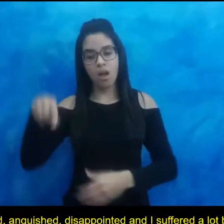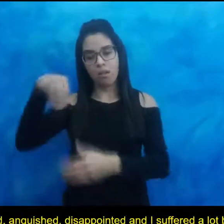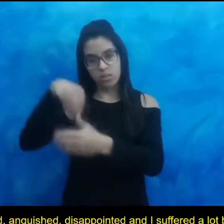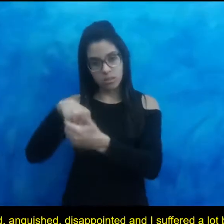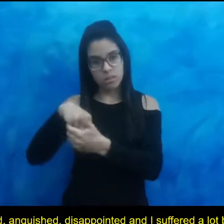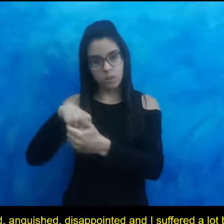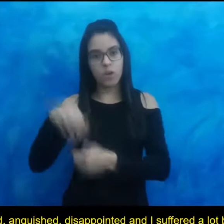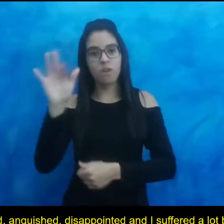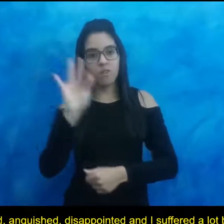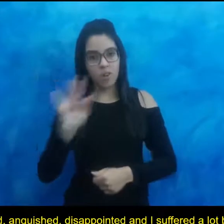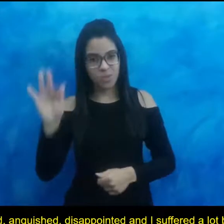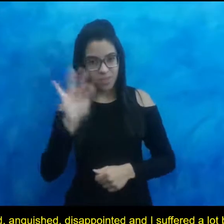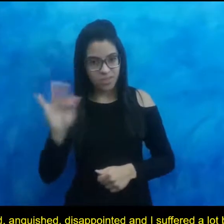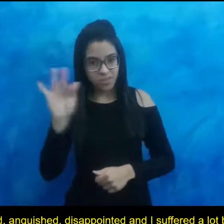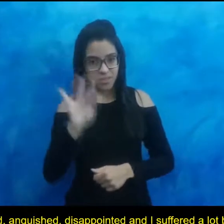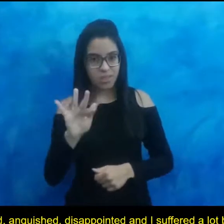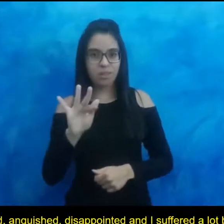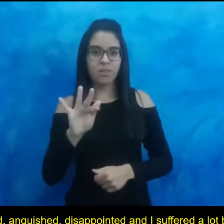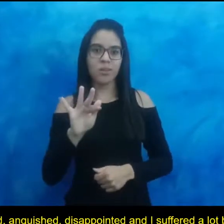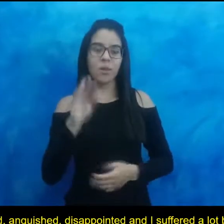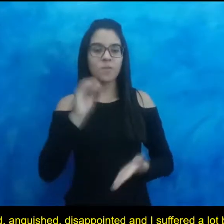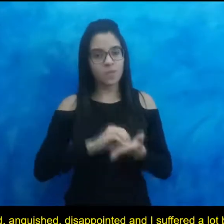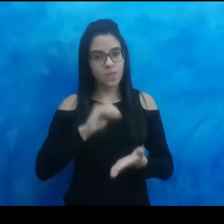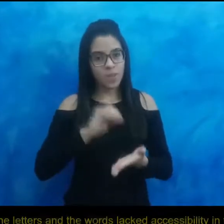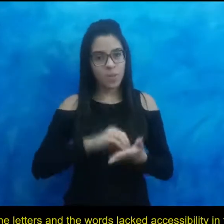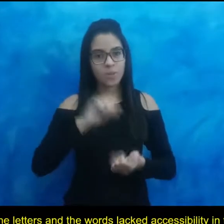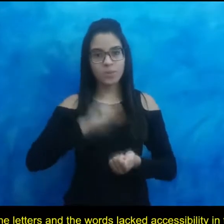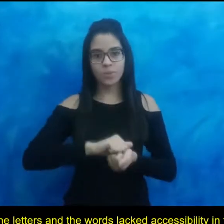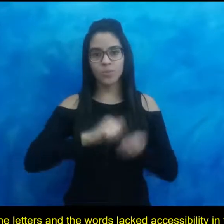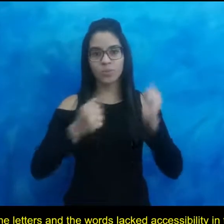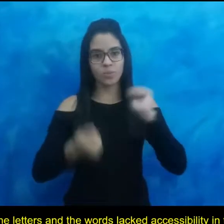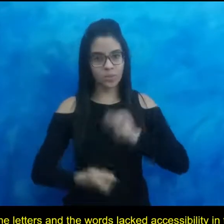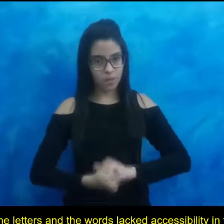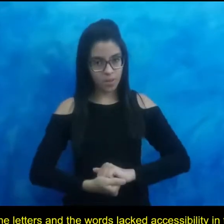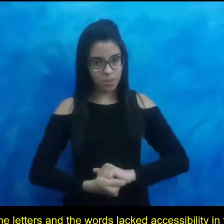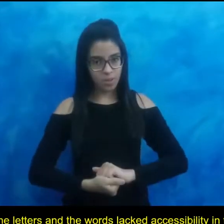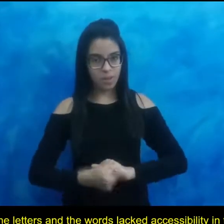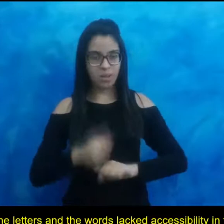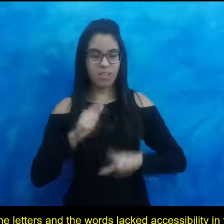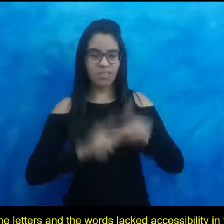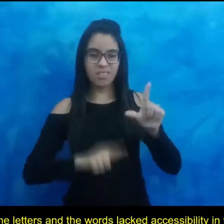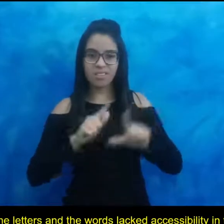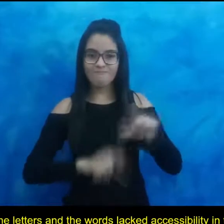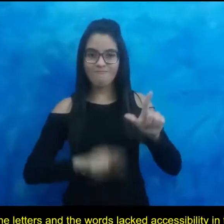Regarding to the letters and the words lacked accessibility in the sizes of